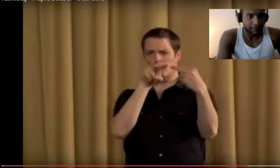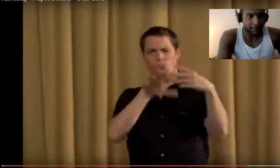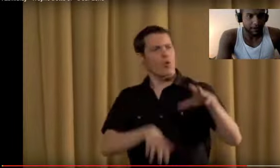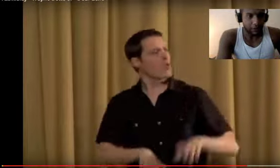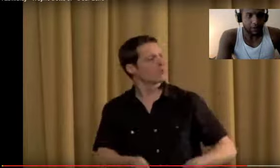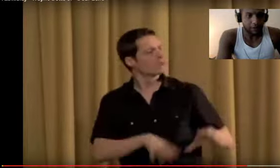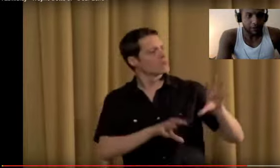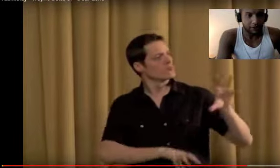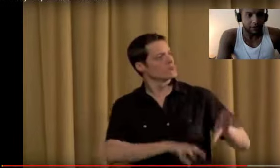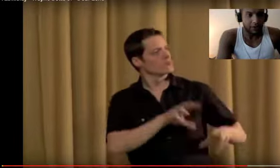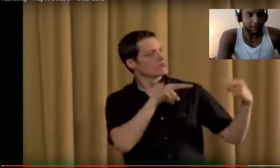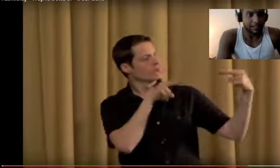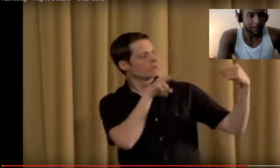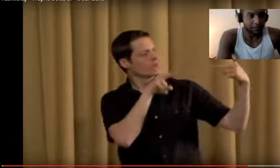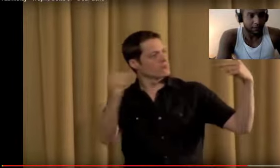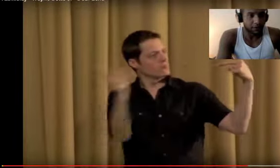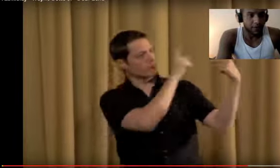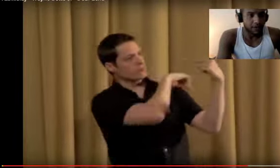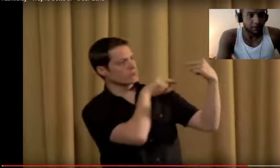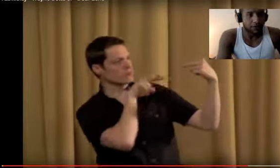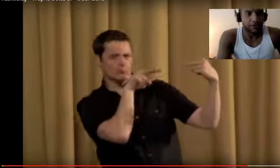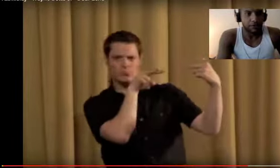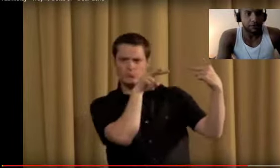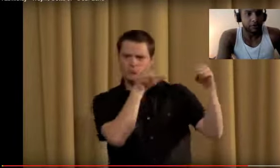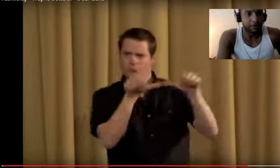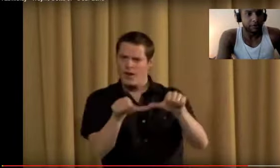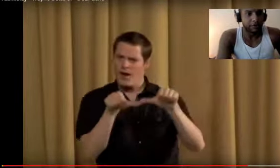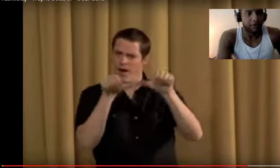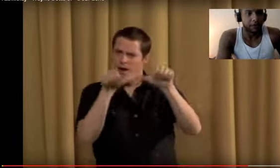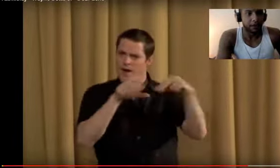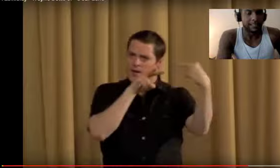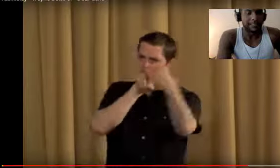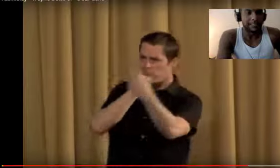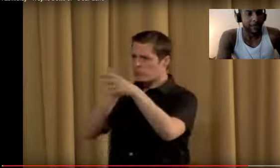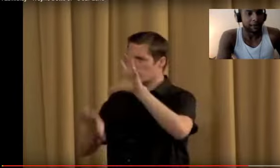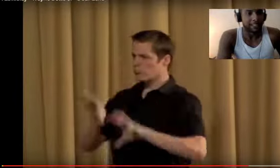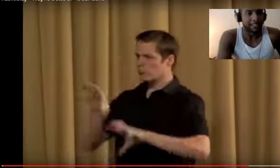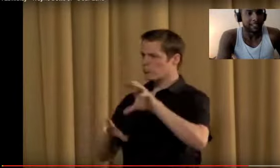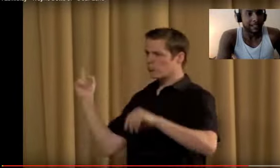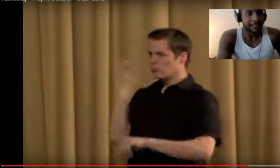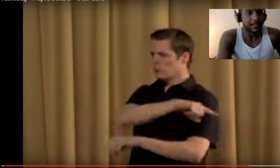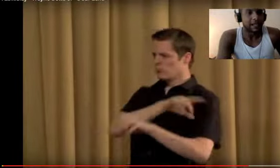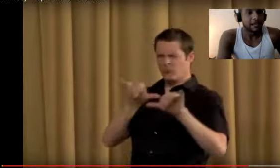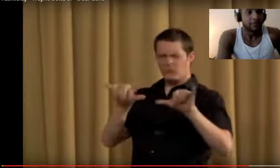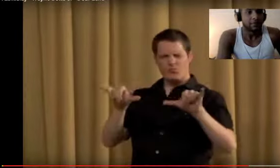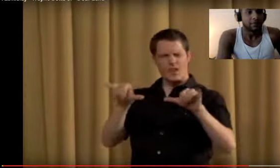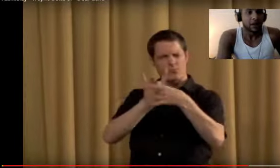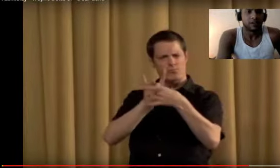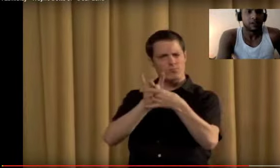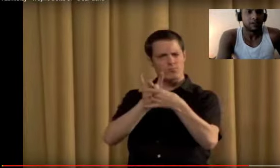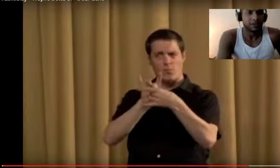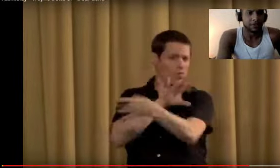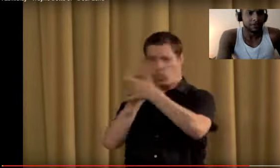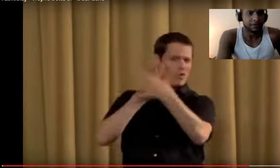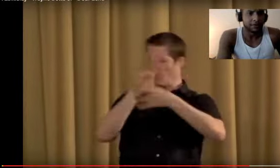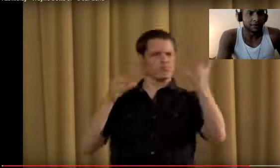We want to make sure that it looks natural. For instance, two deaf people walking together and signing can cause a lot of issues.